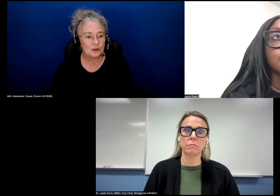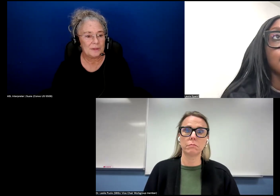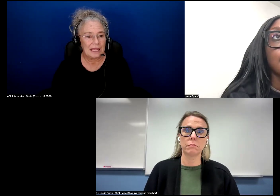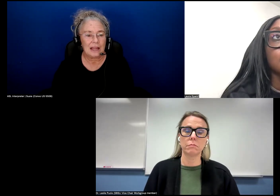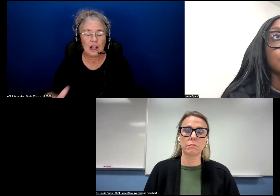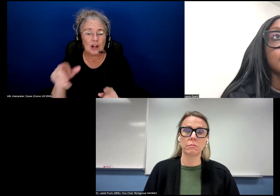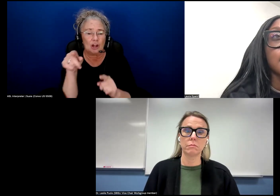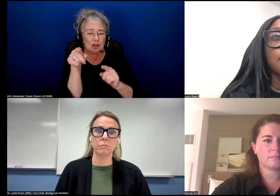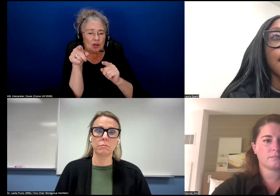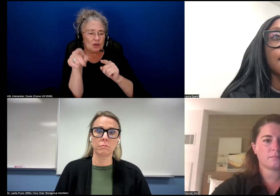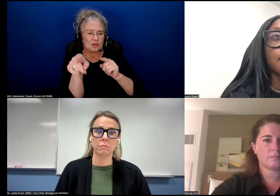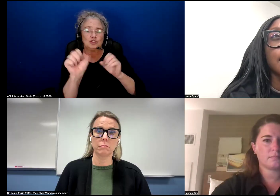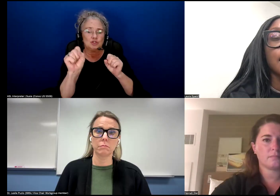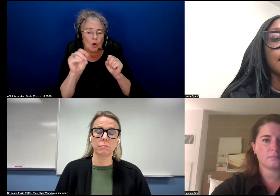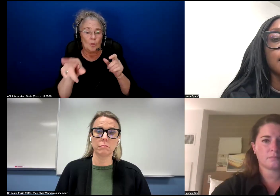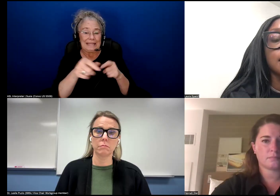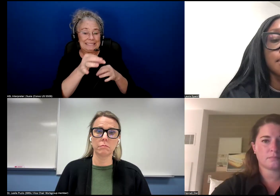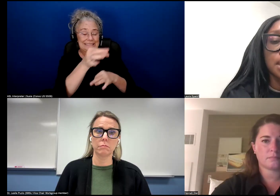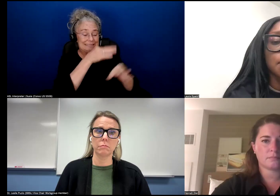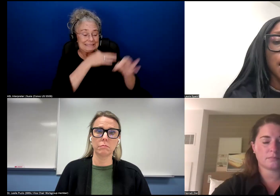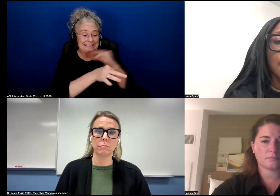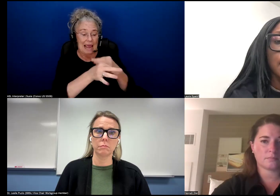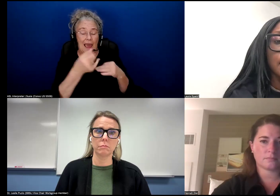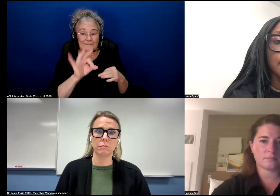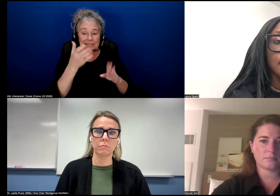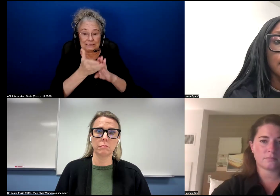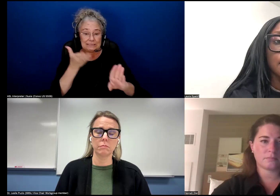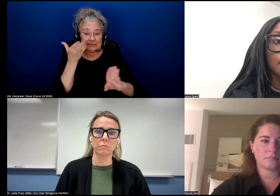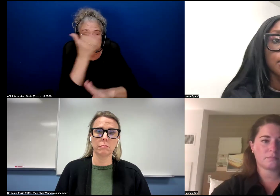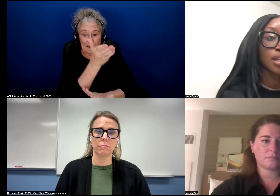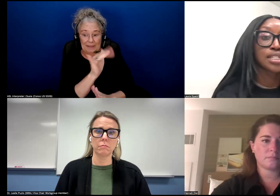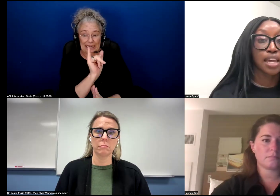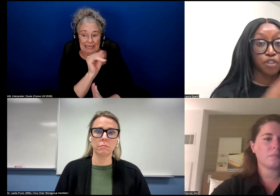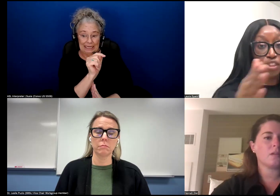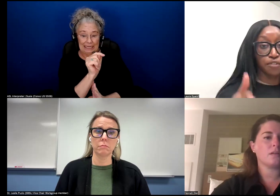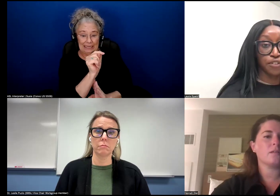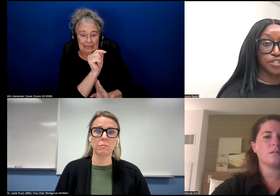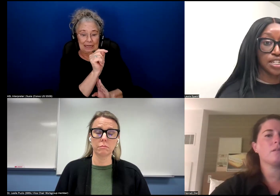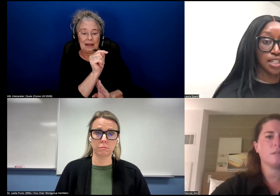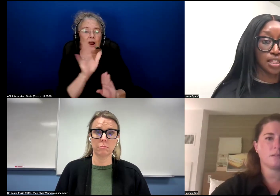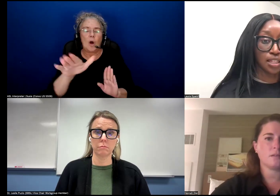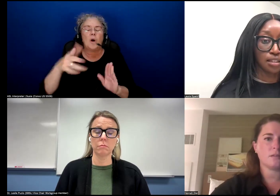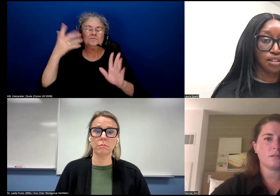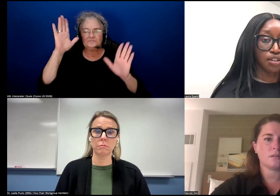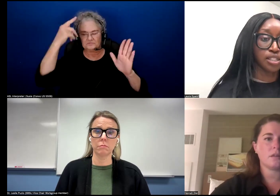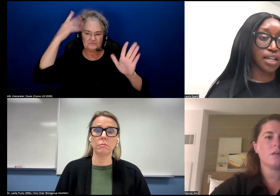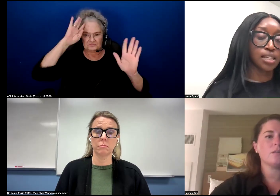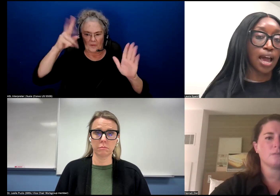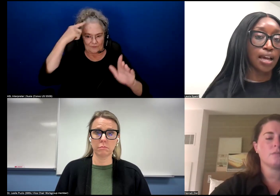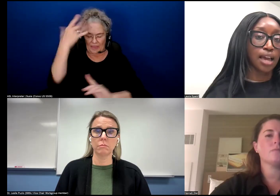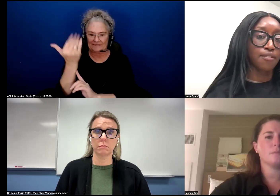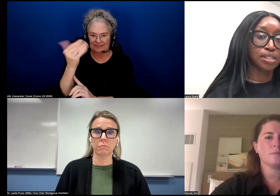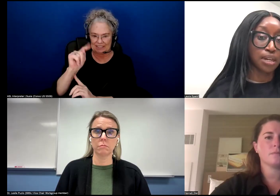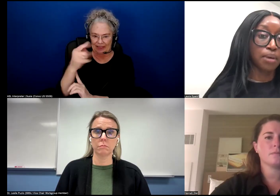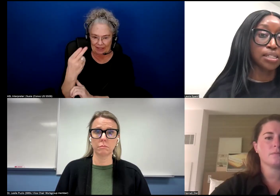You're asking, so instead of having it submitted by, so let's say for the 15th, you're saying